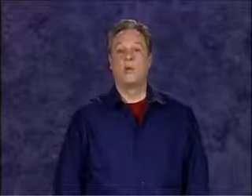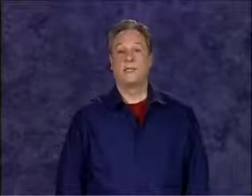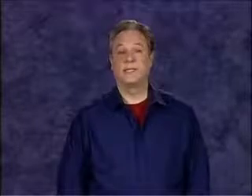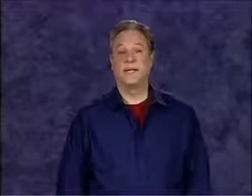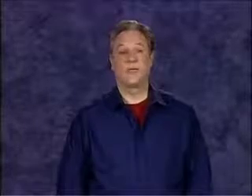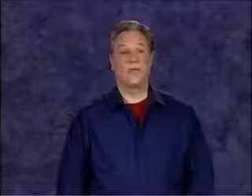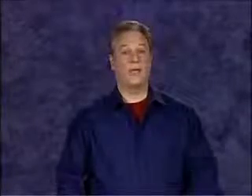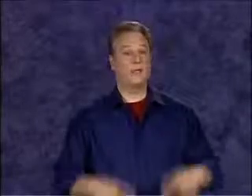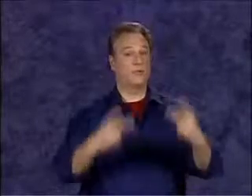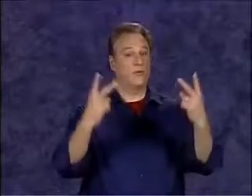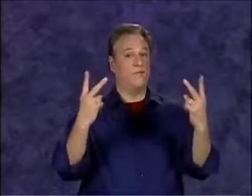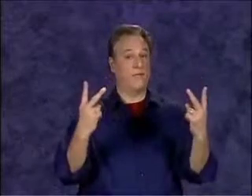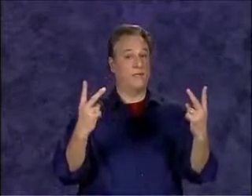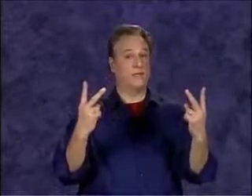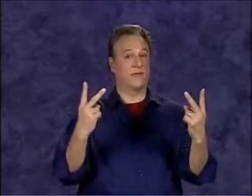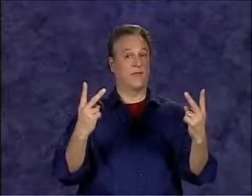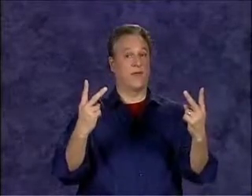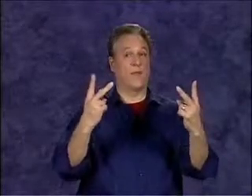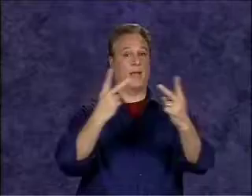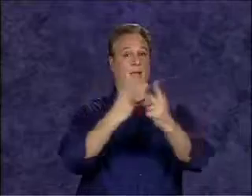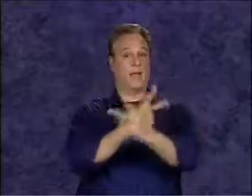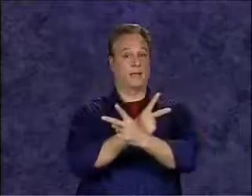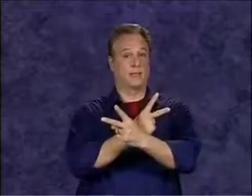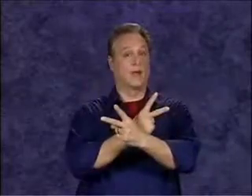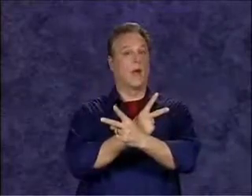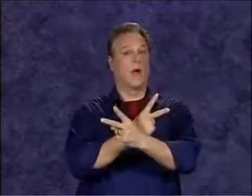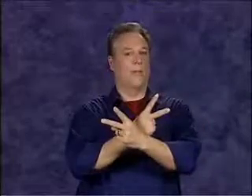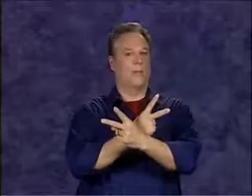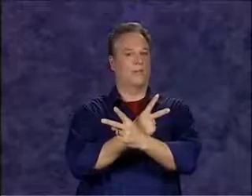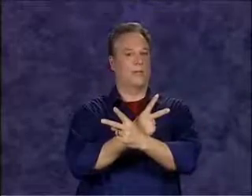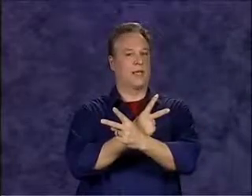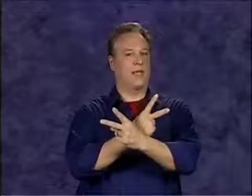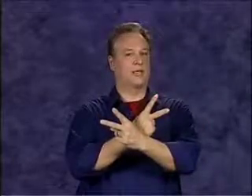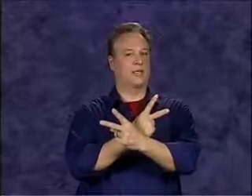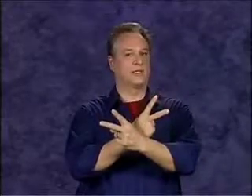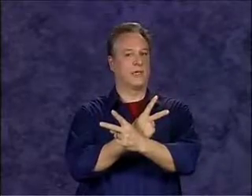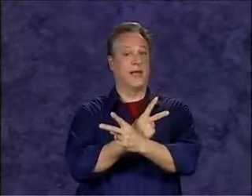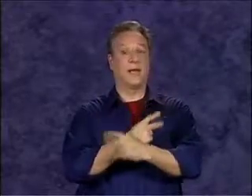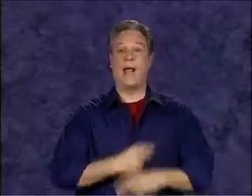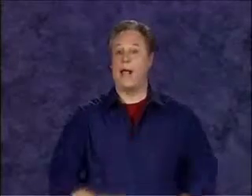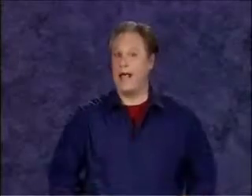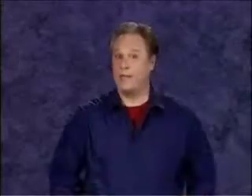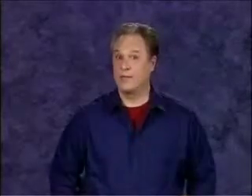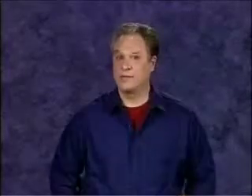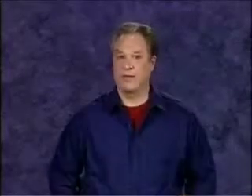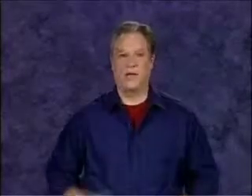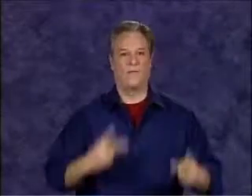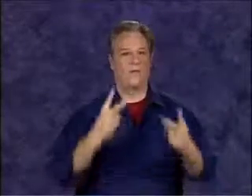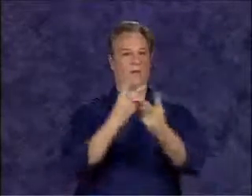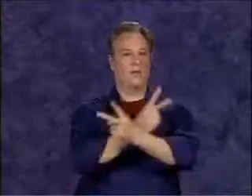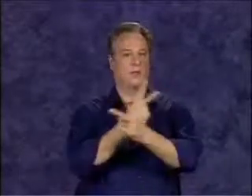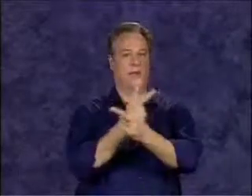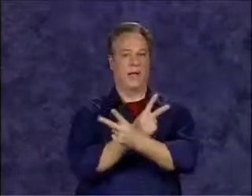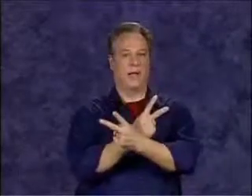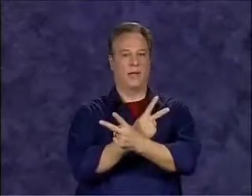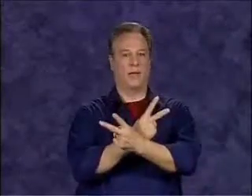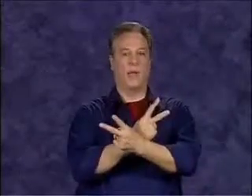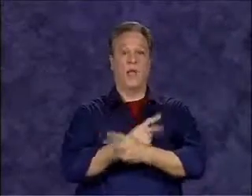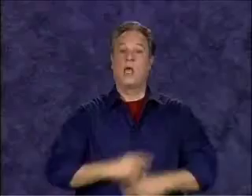Put together these two V's to form an X, a multiplication sign, and the sign for multiply.